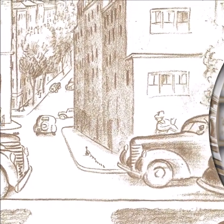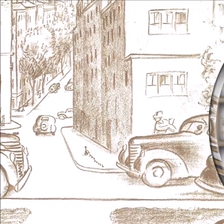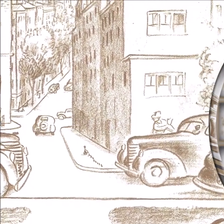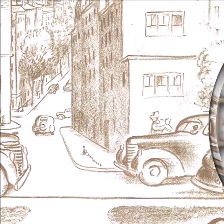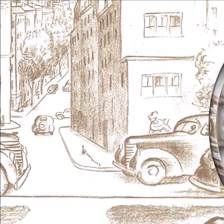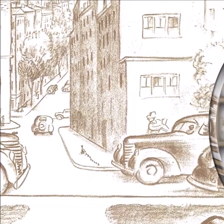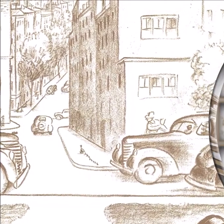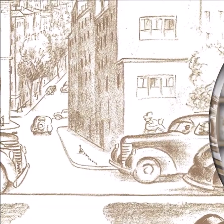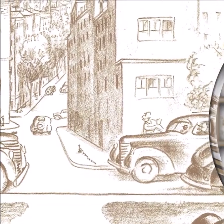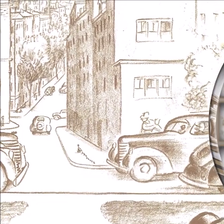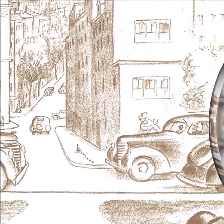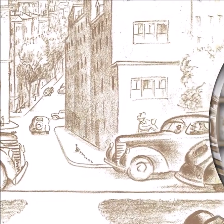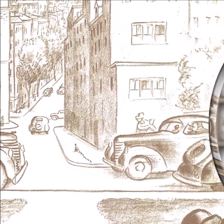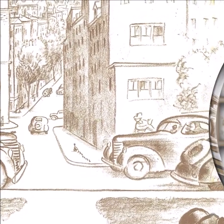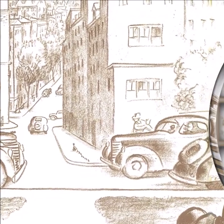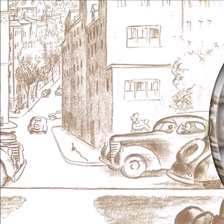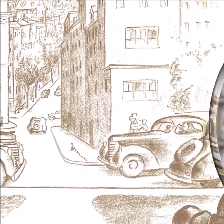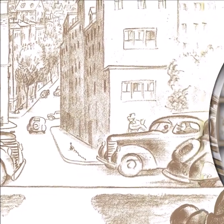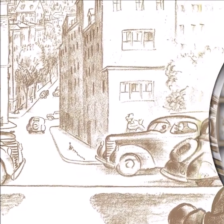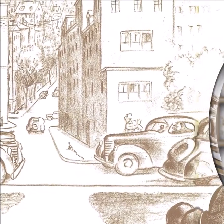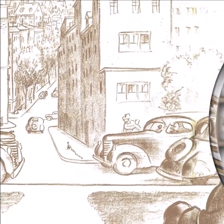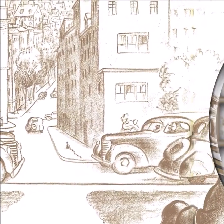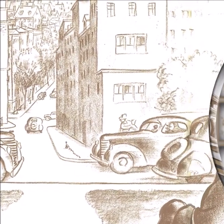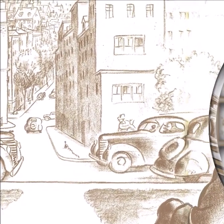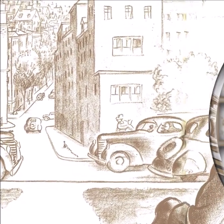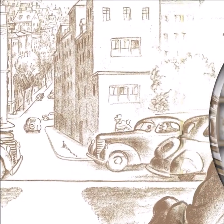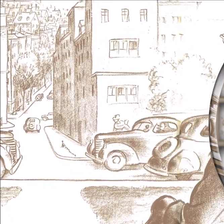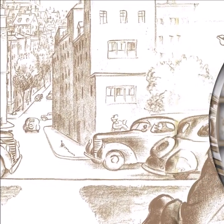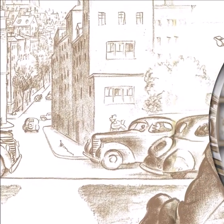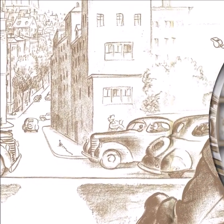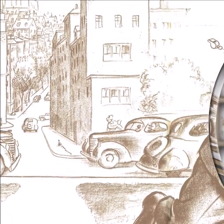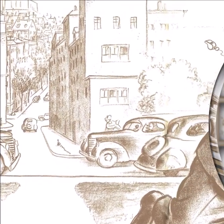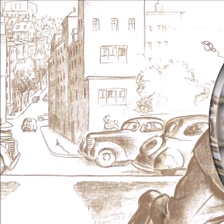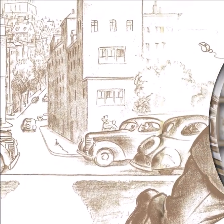Michael rushed back to his police booth.